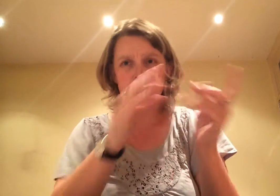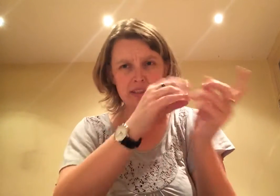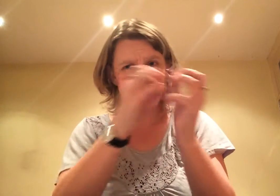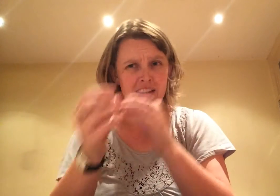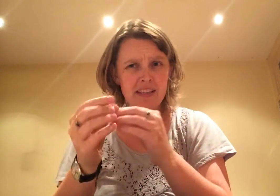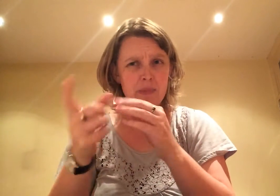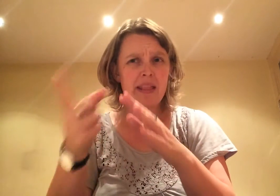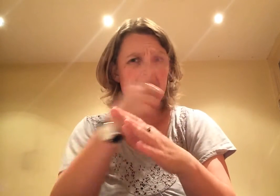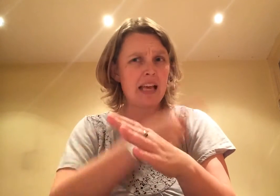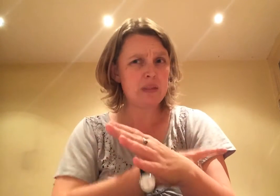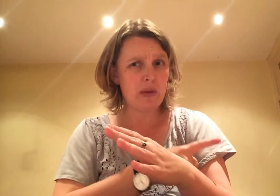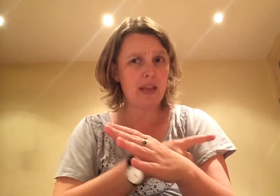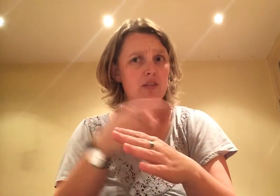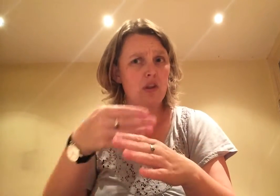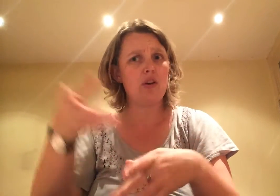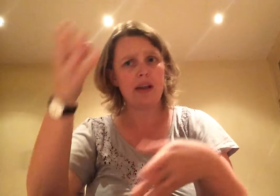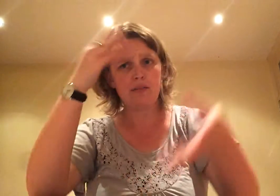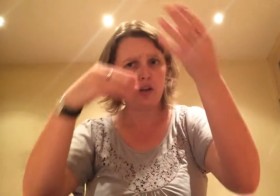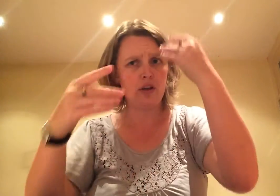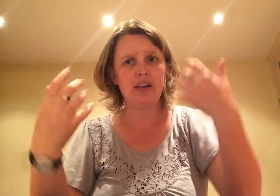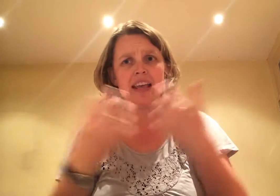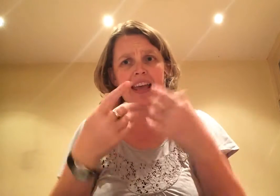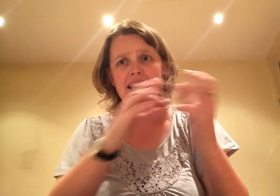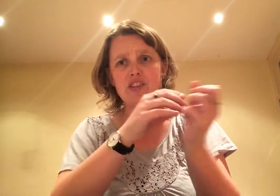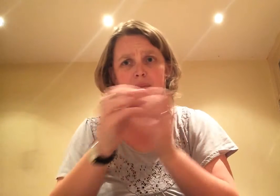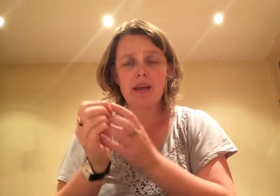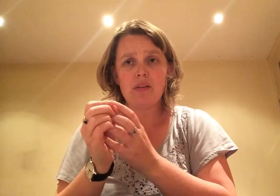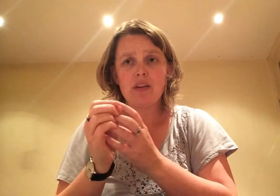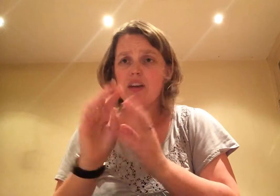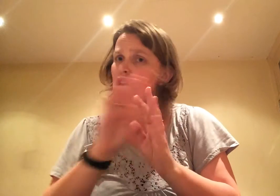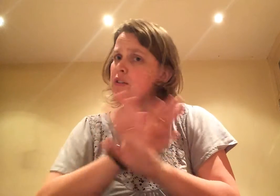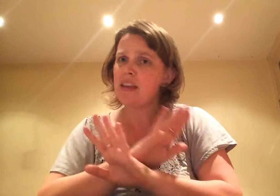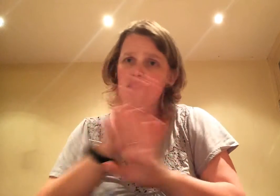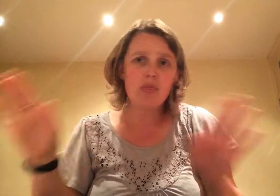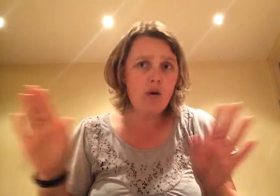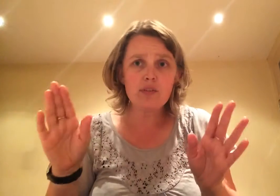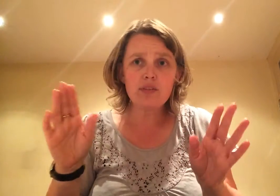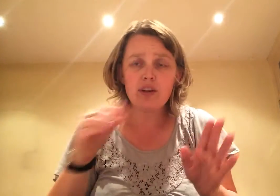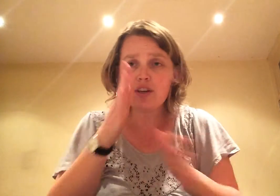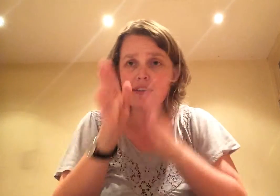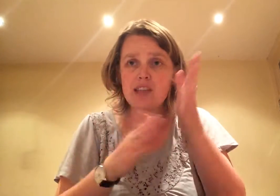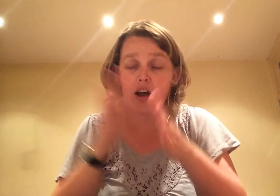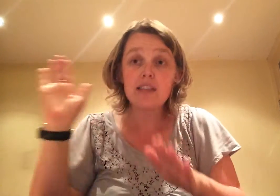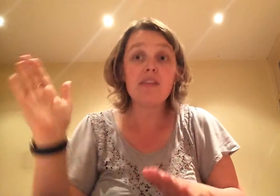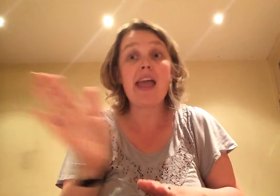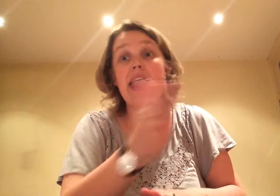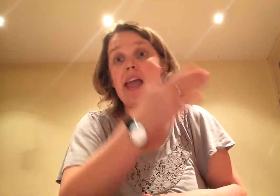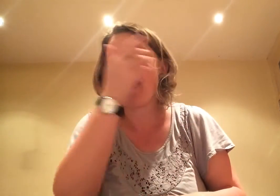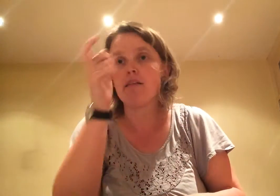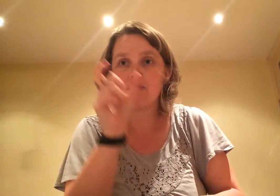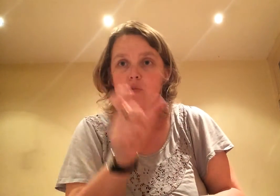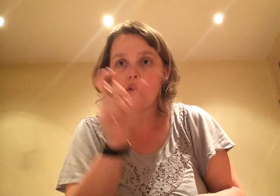did the finger spelling last week, so you have to learn how to spell, because there's not signs for every